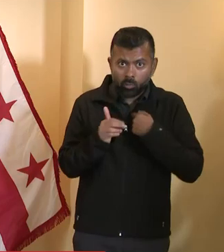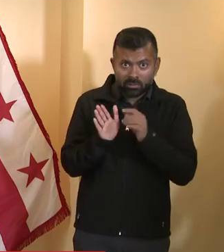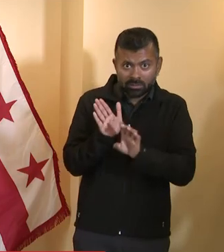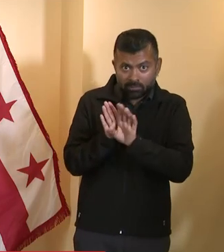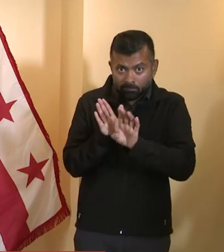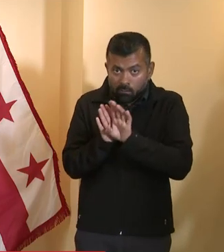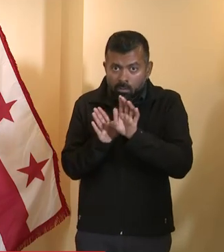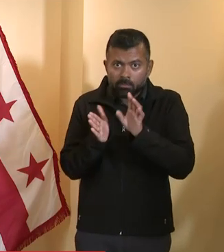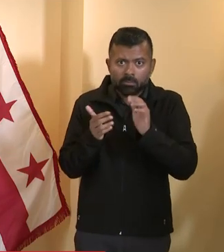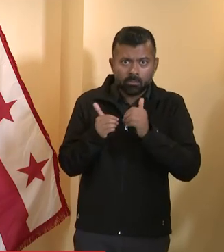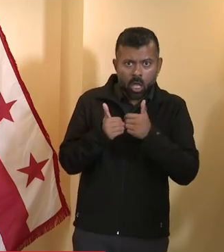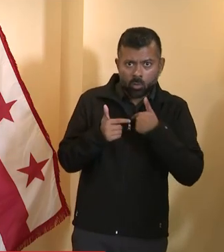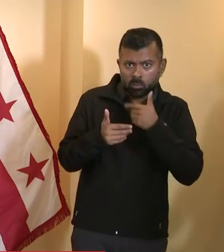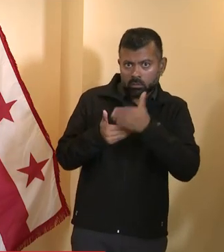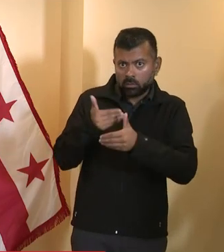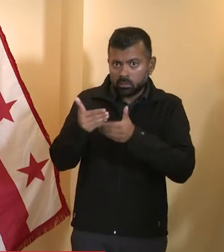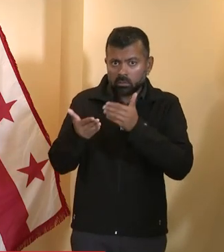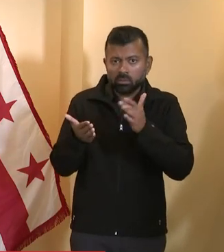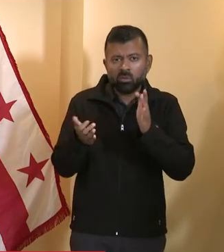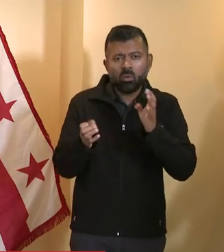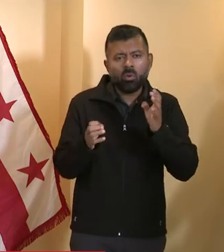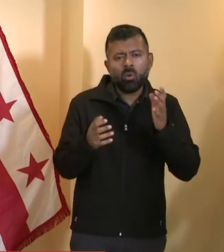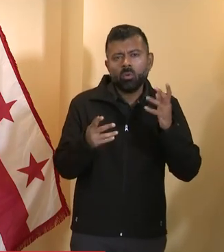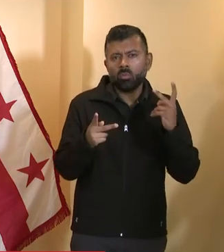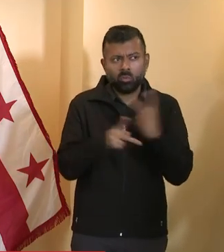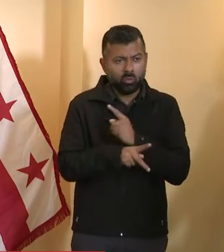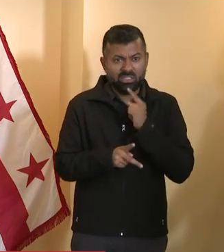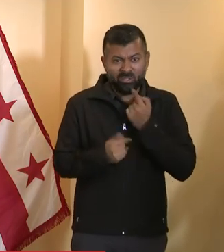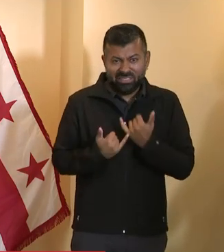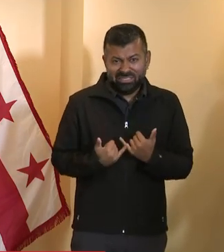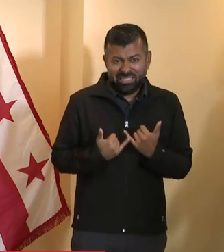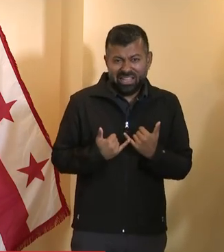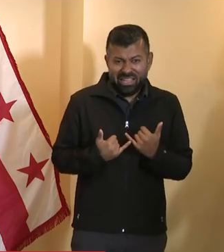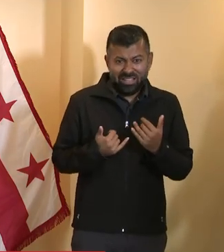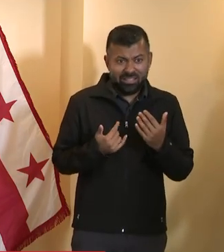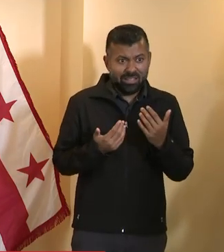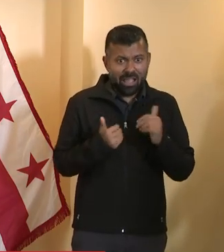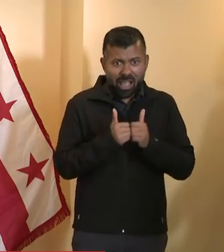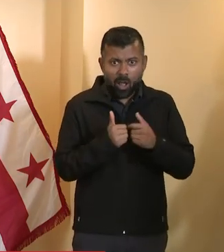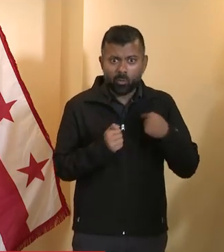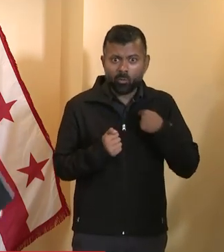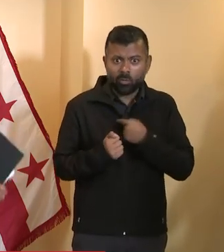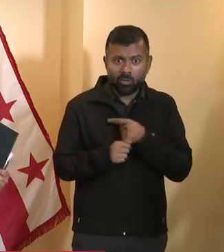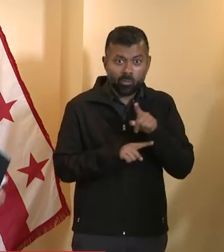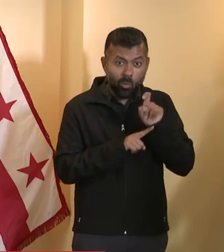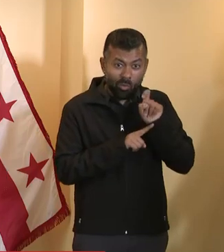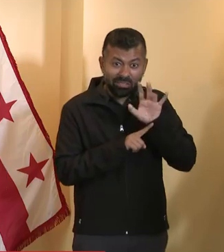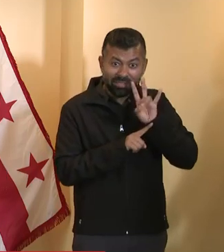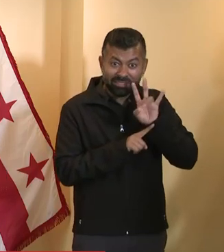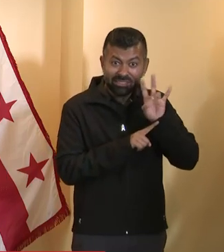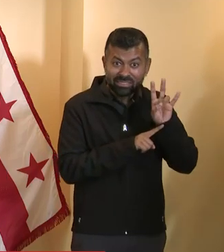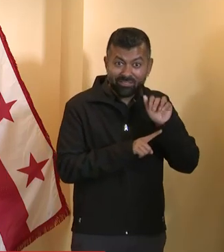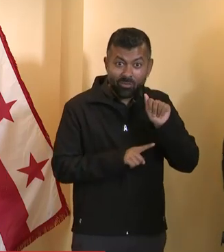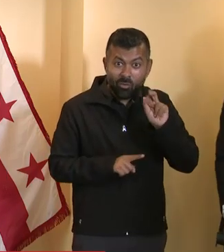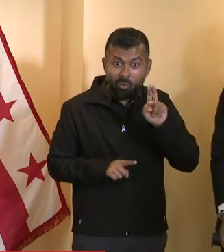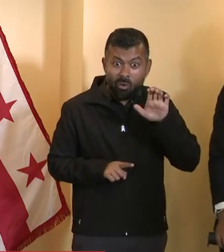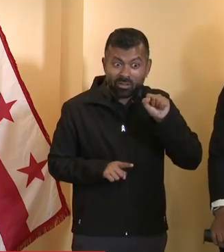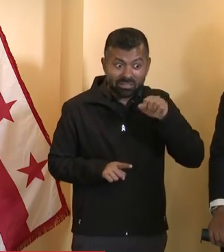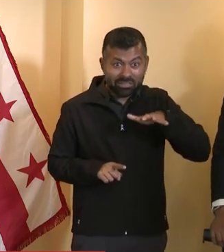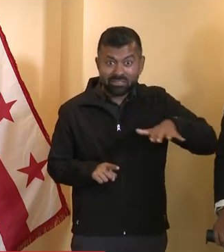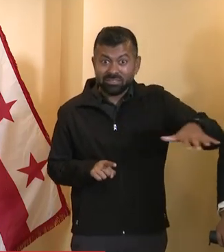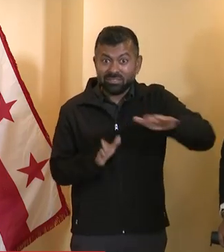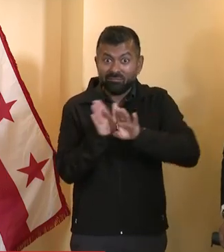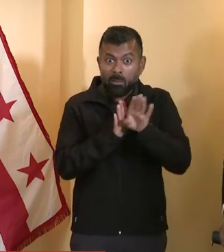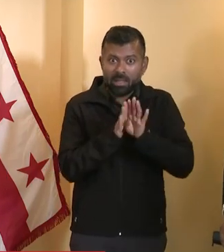more serious now. How do we develop 177 acres on the banks of the Anacostia River in Ward 7?